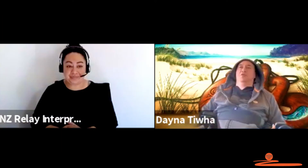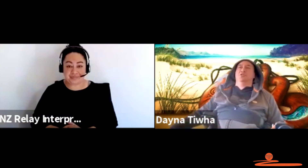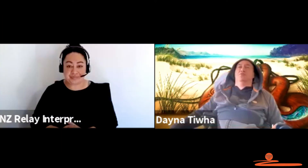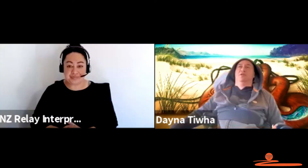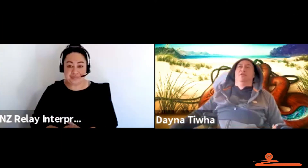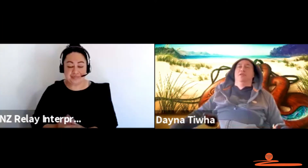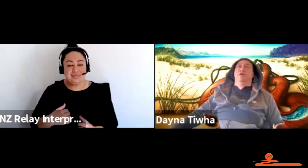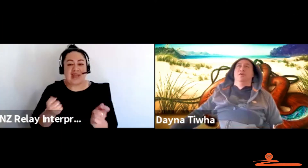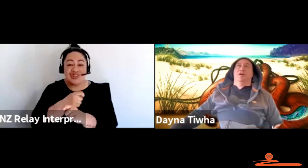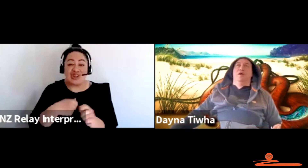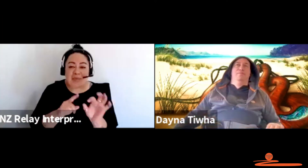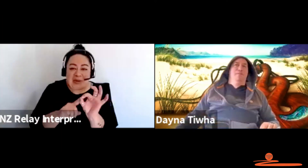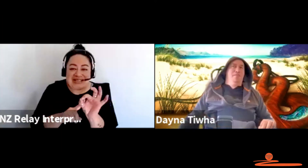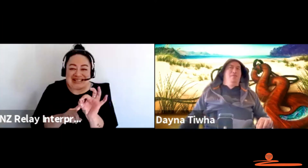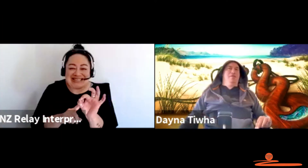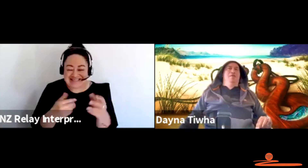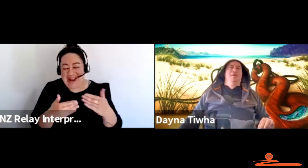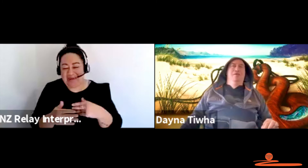change my question, but anyway,